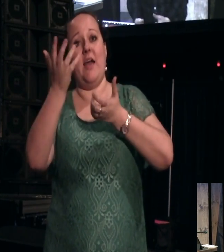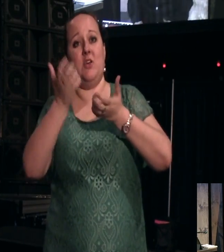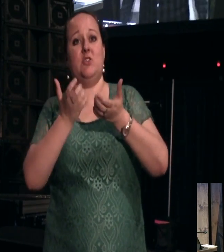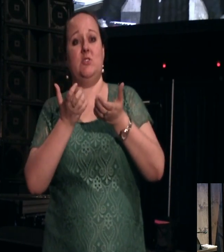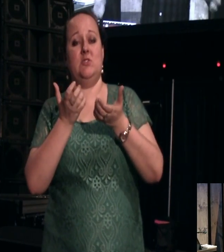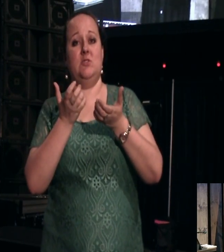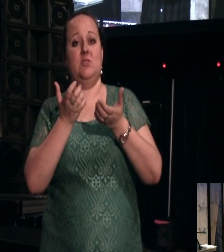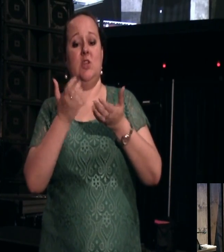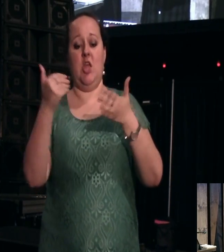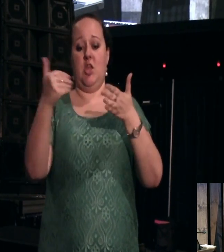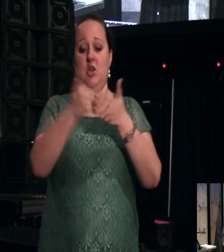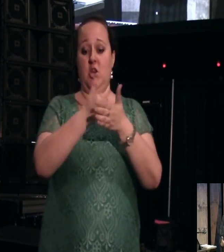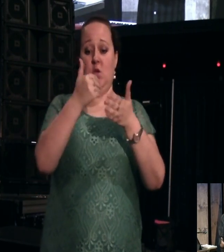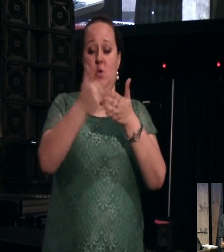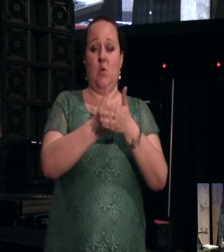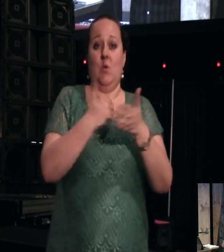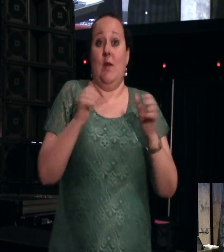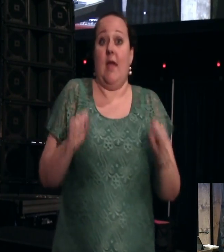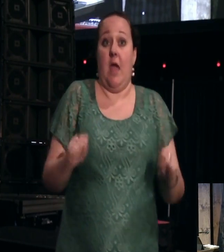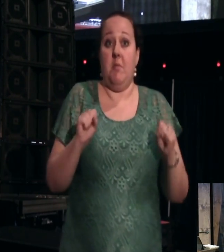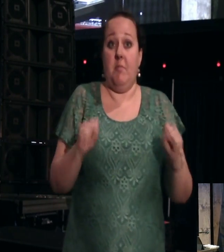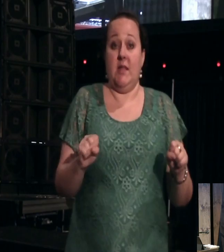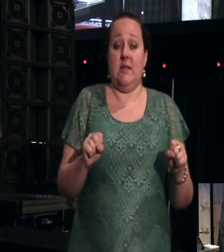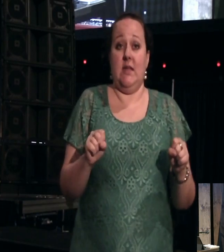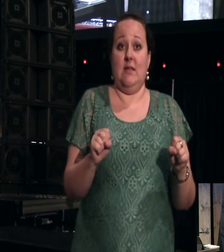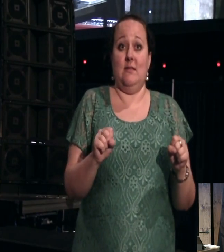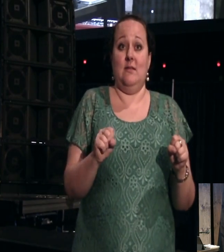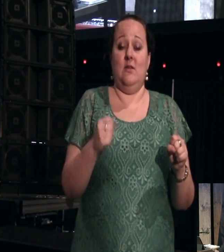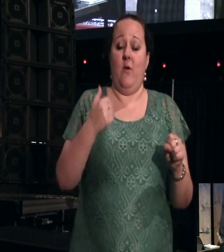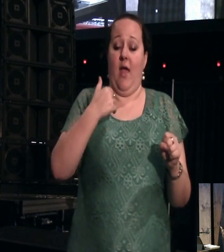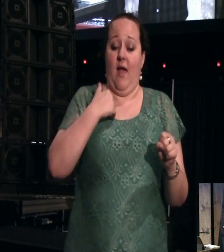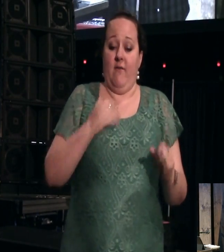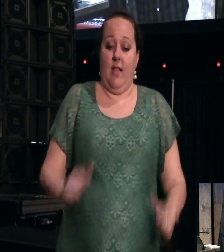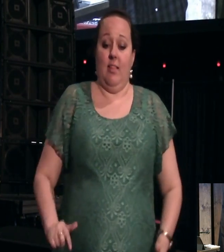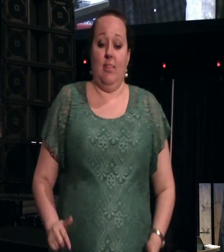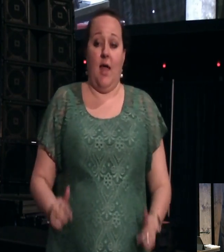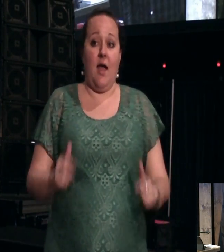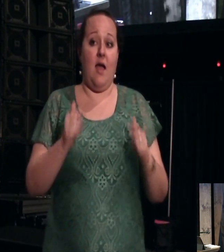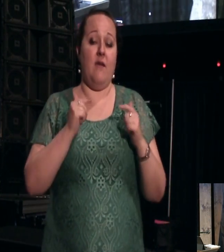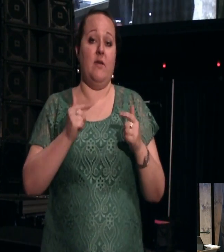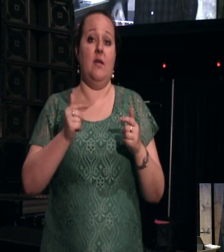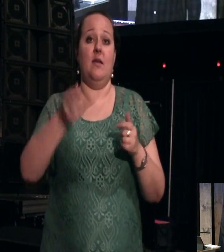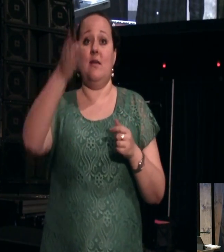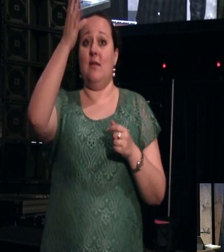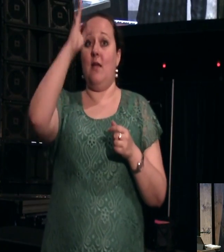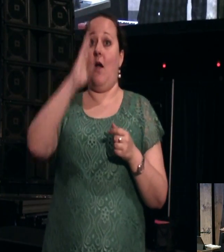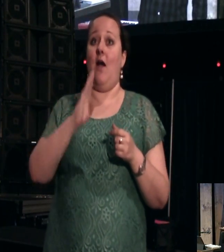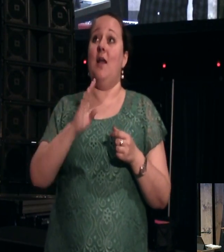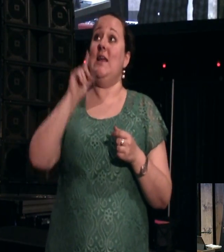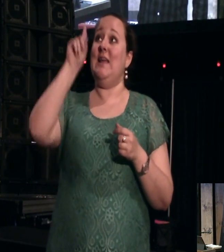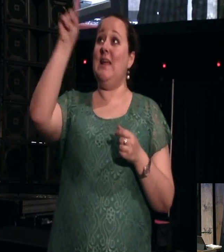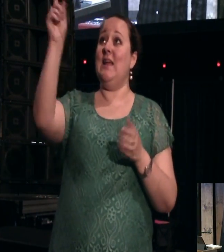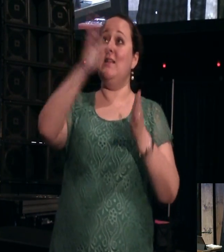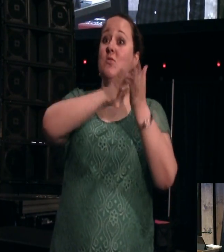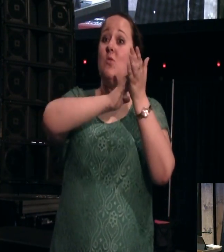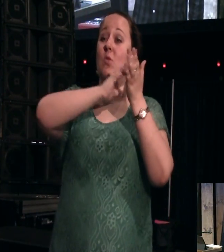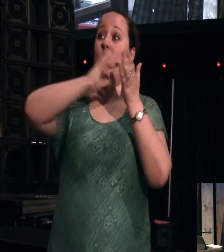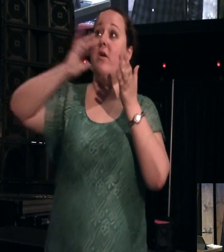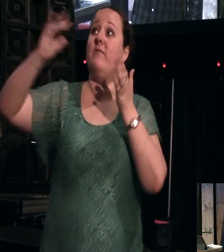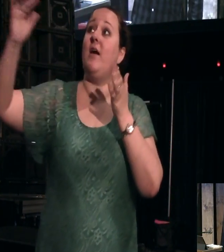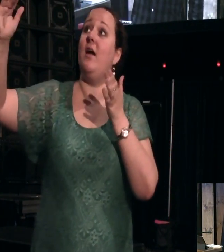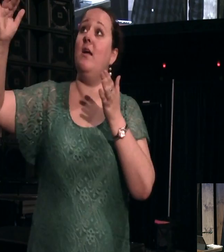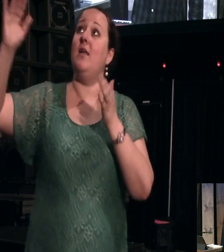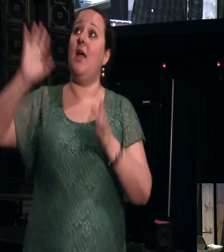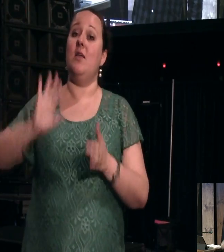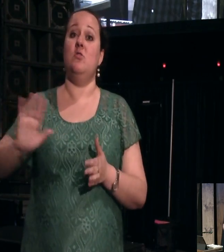new desires and new capabilities to live a life where God